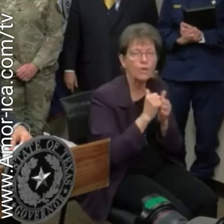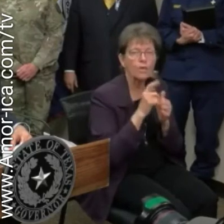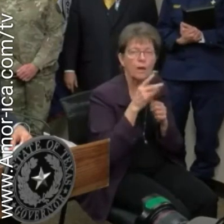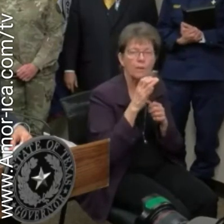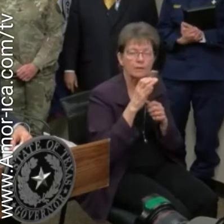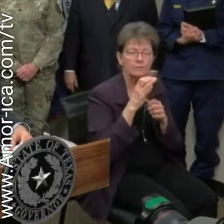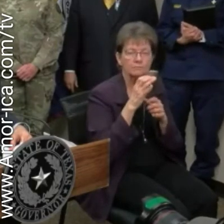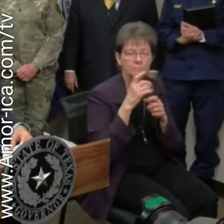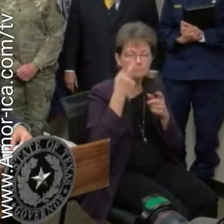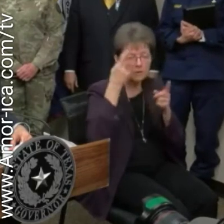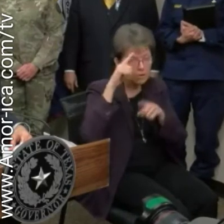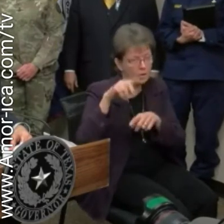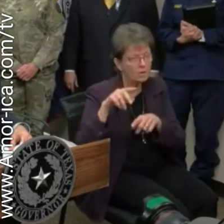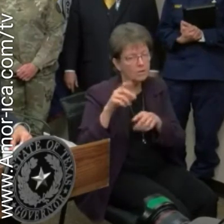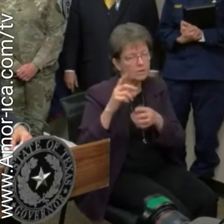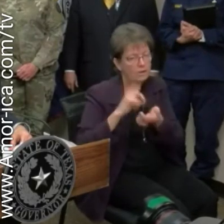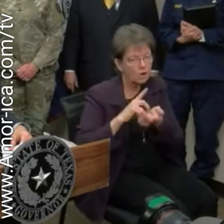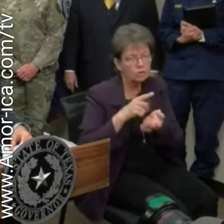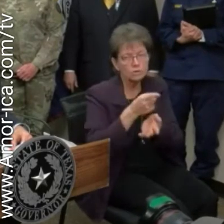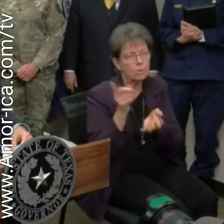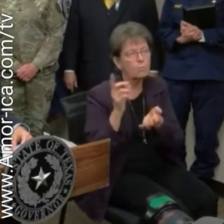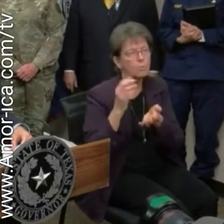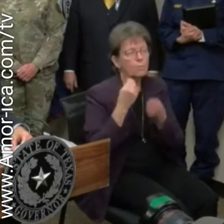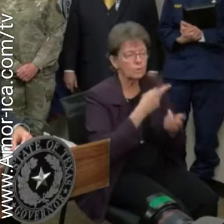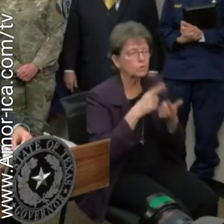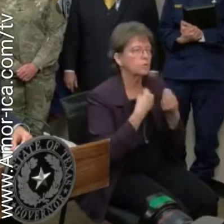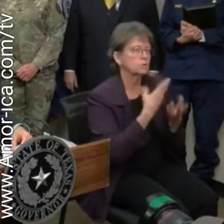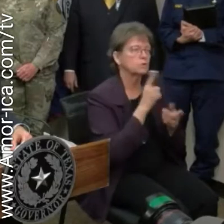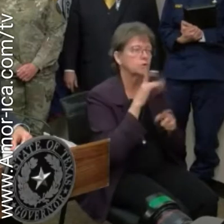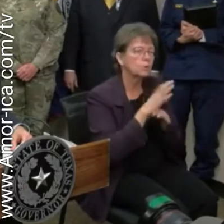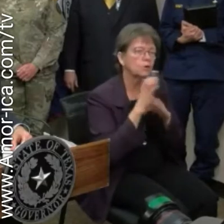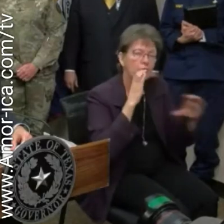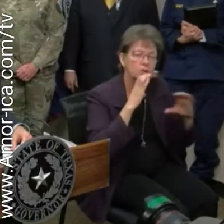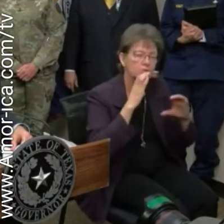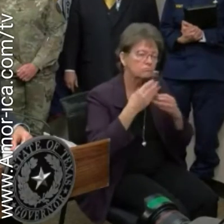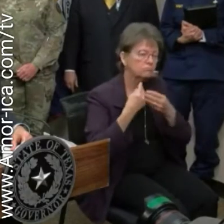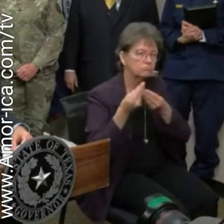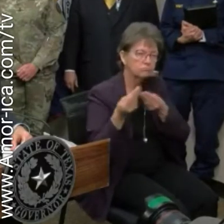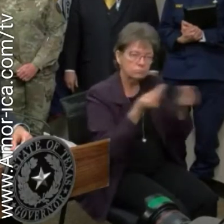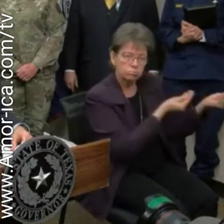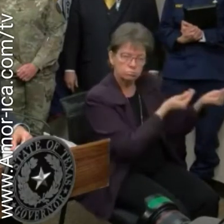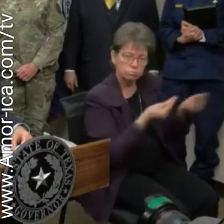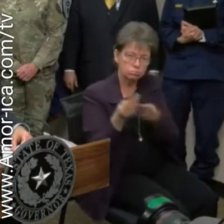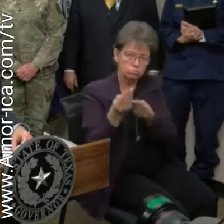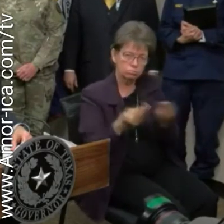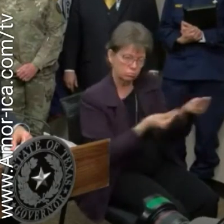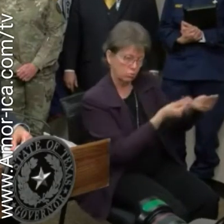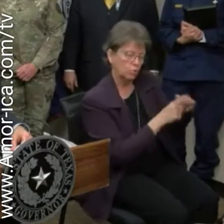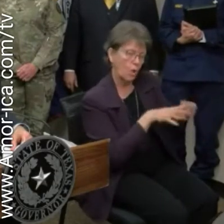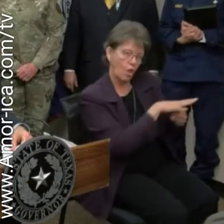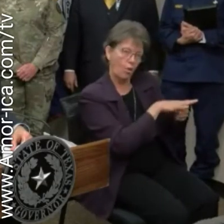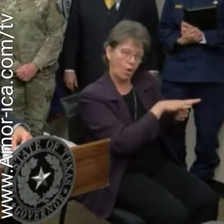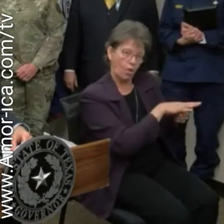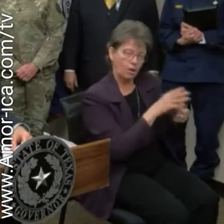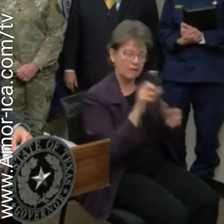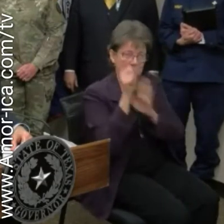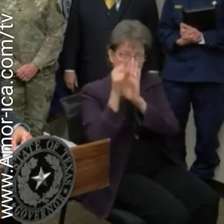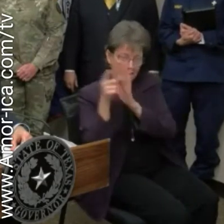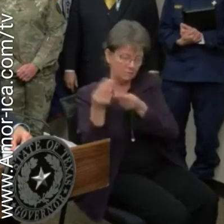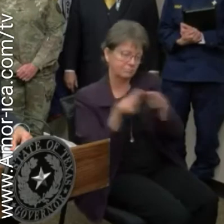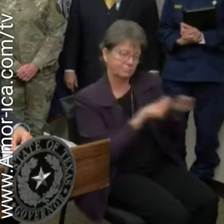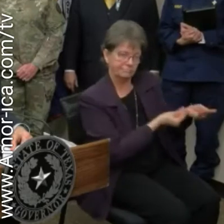health authorities and healthcare providers to ensure communication is flowing from the state to local providers. These